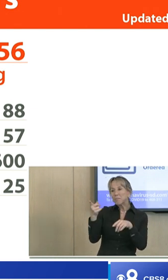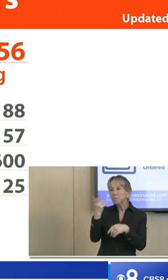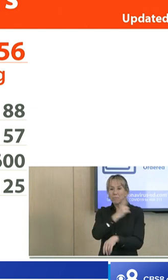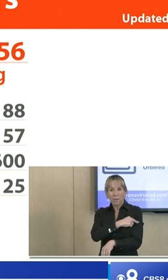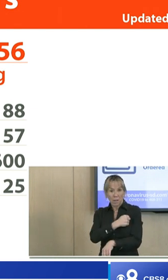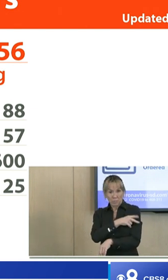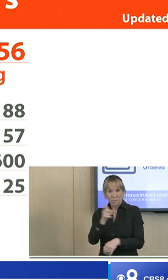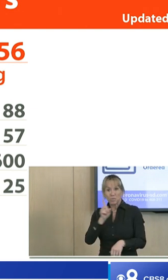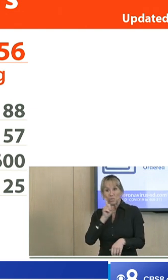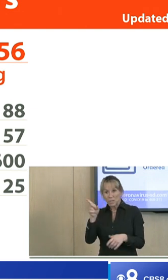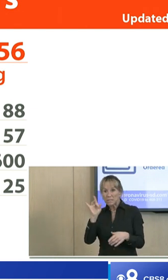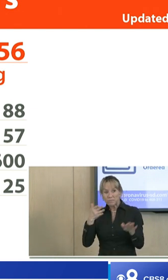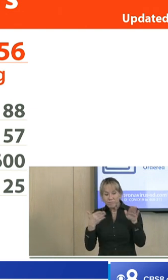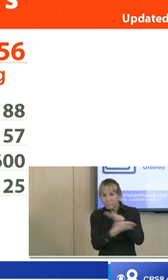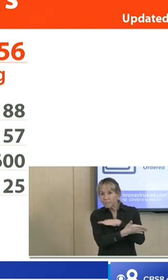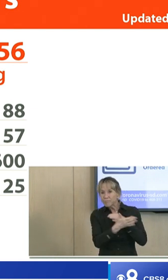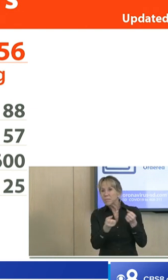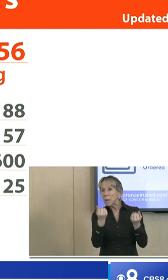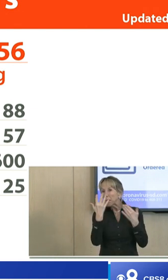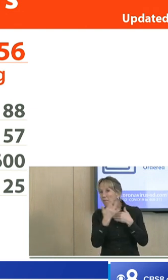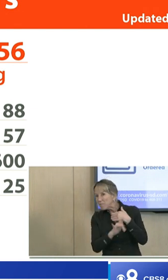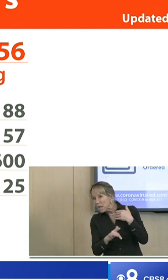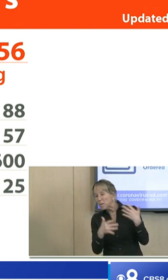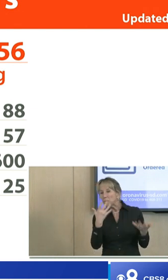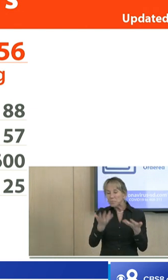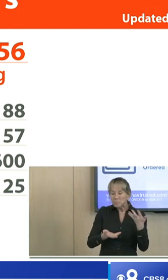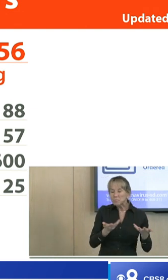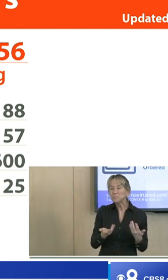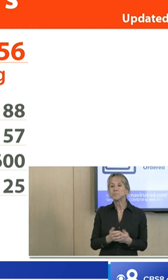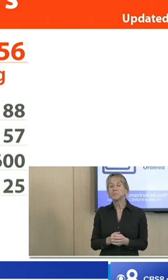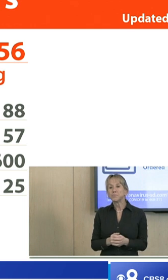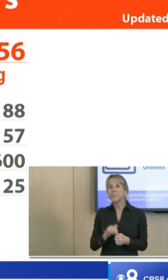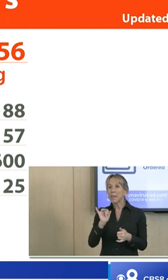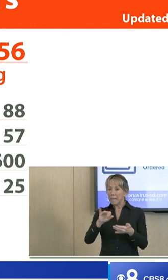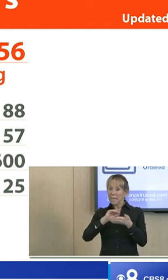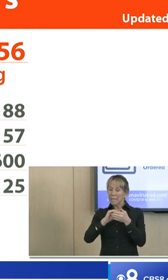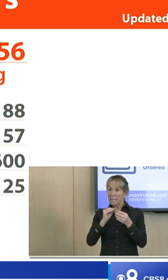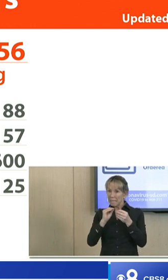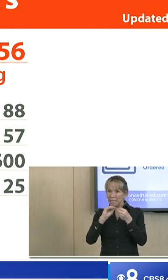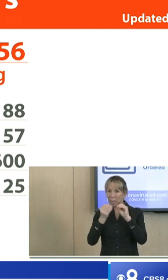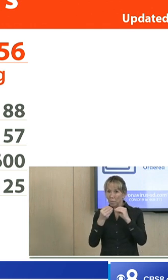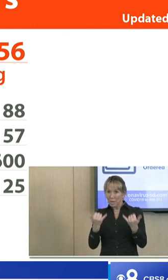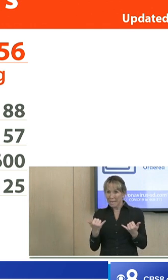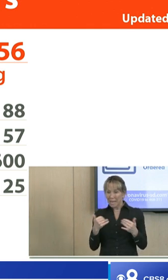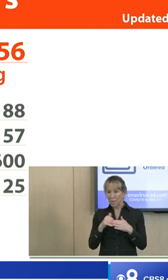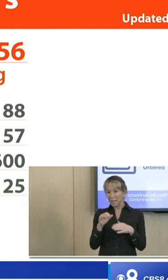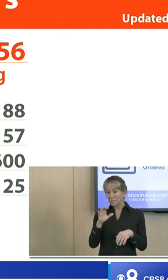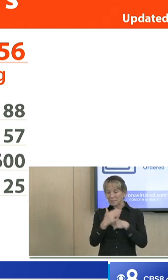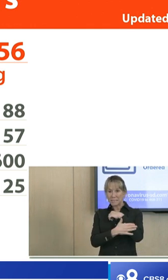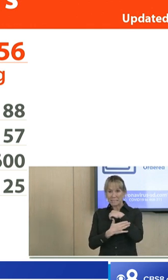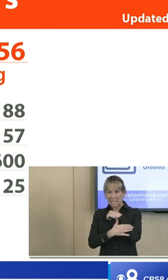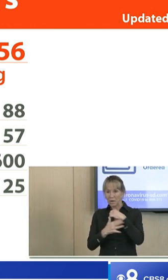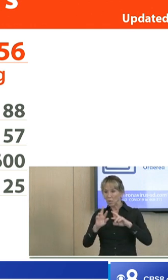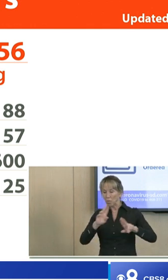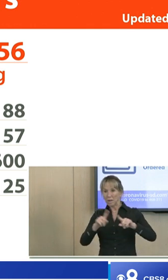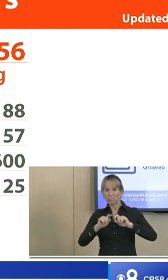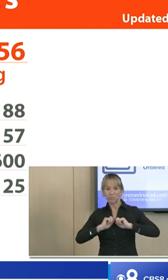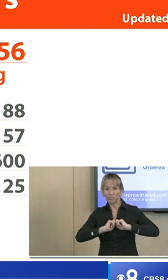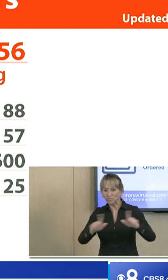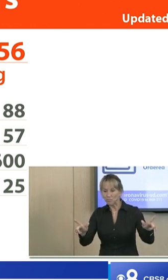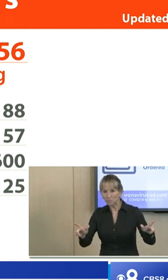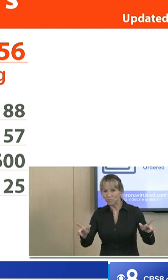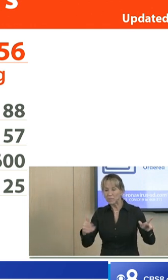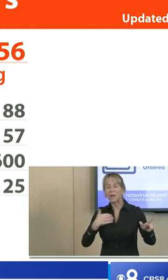the daily total available at the time we prepare the report. The number that we have in the county that are ready to deploy has increased. That